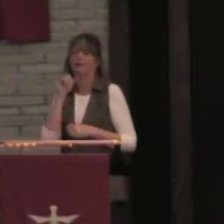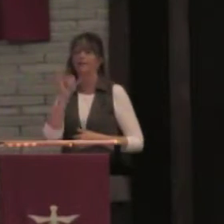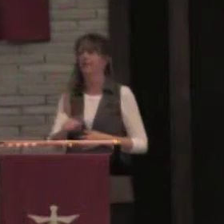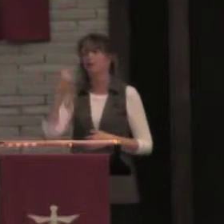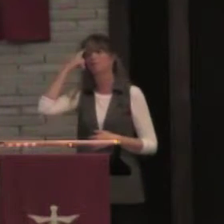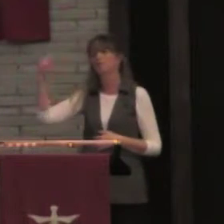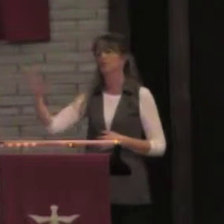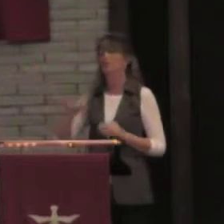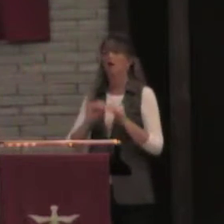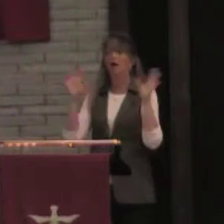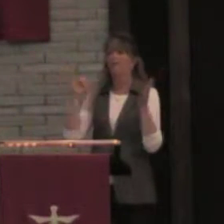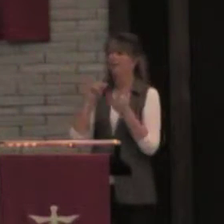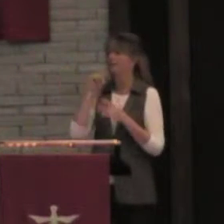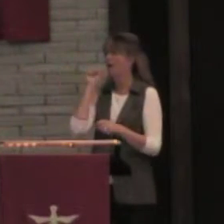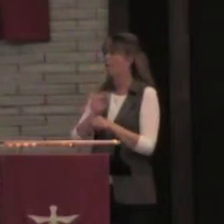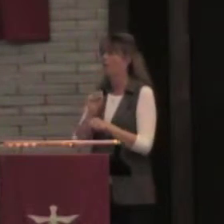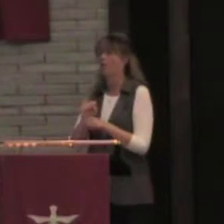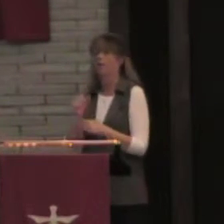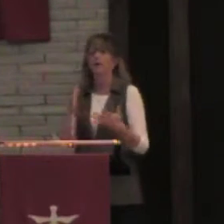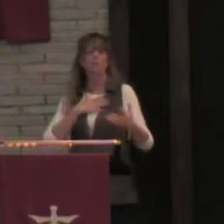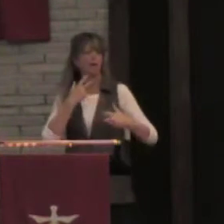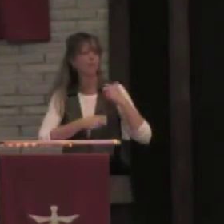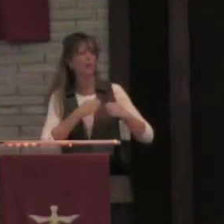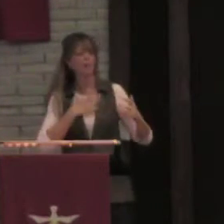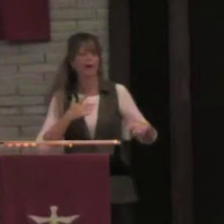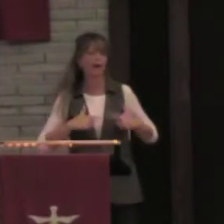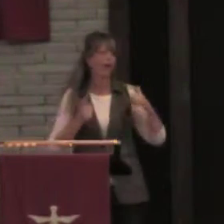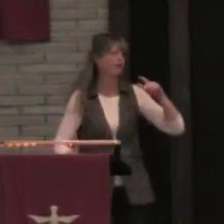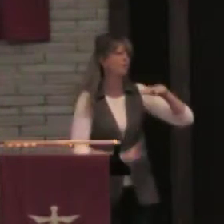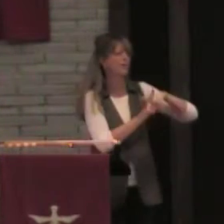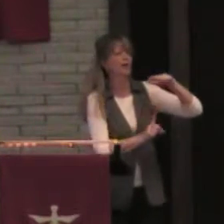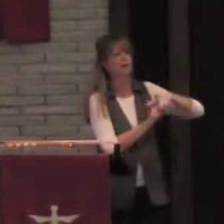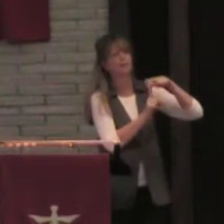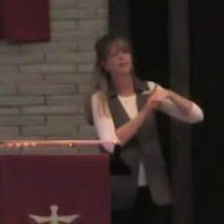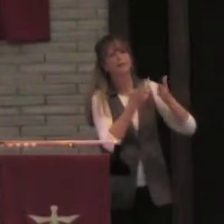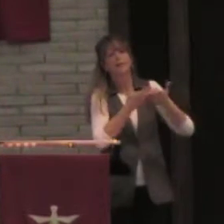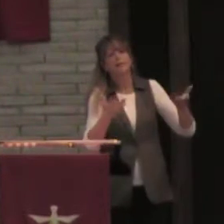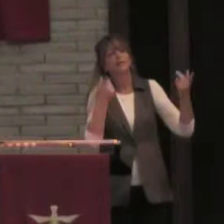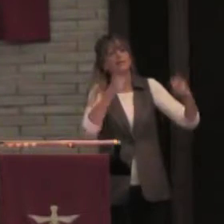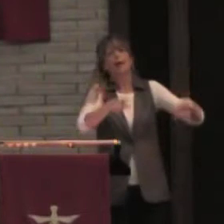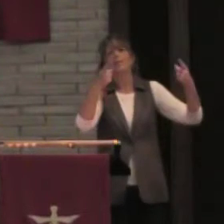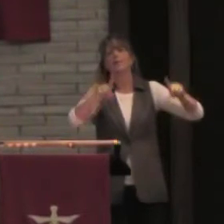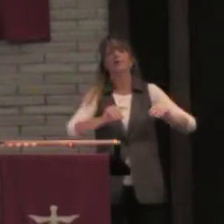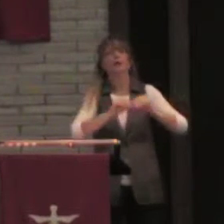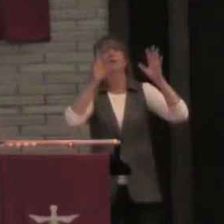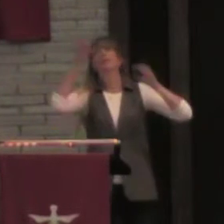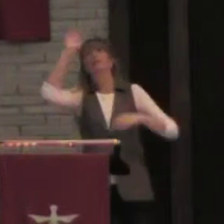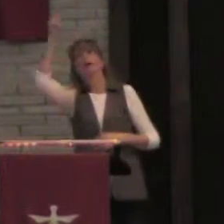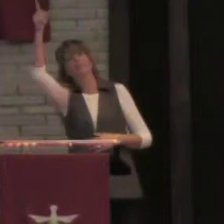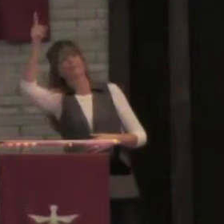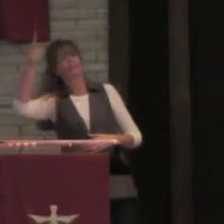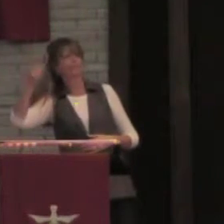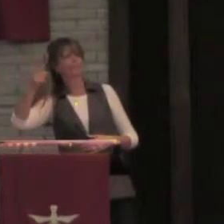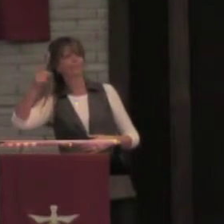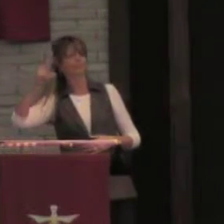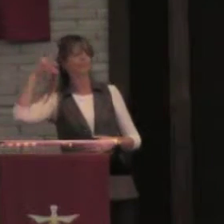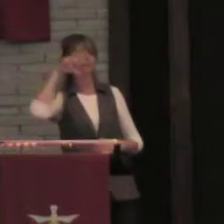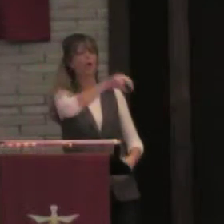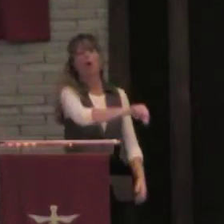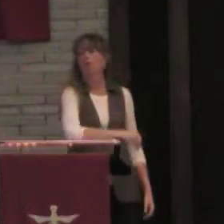Obviously I'm not gonna get that dream. It's obviously it's not working. My problems are still popping up. Things keep happening.